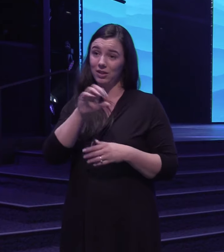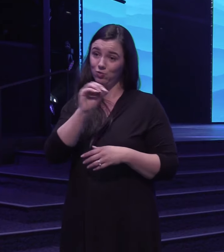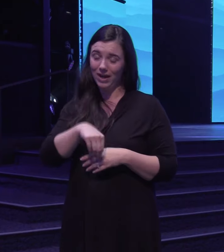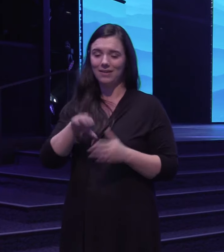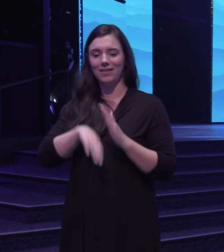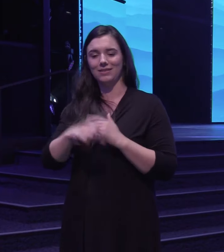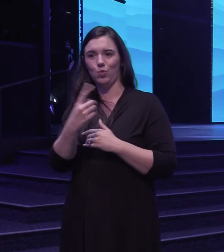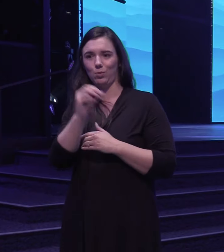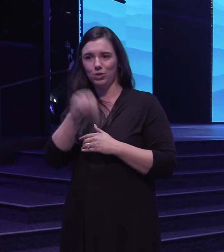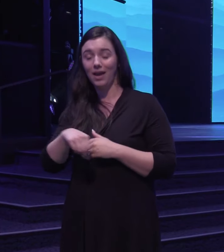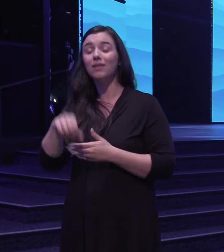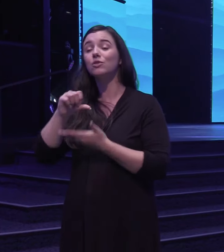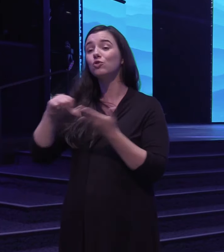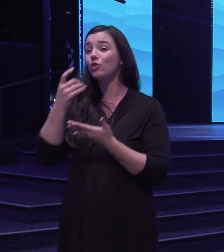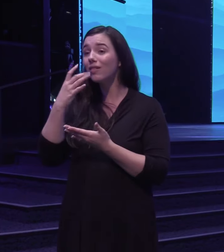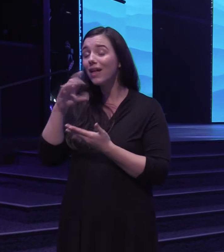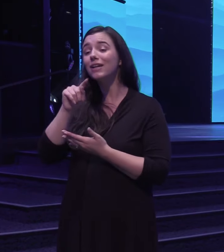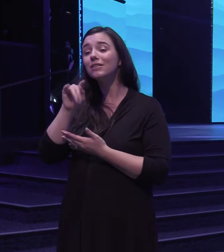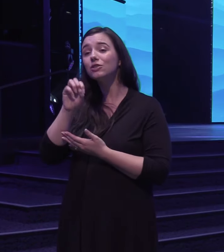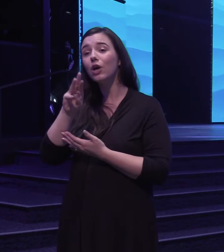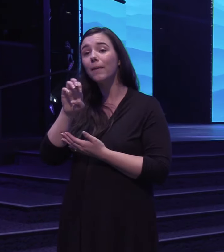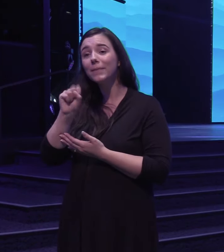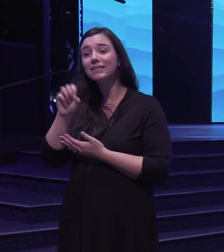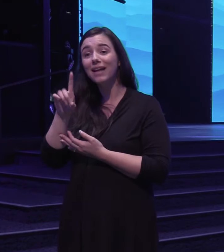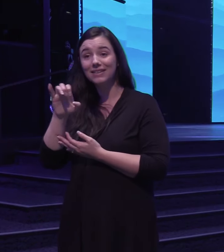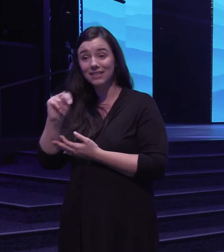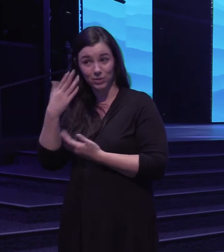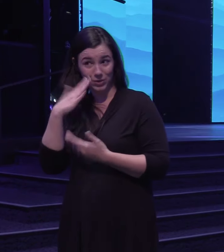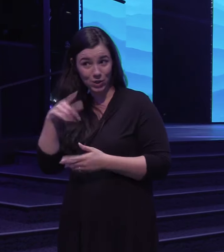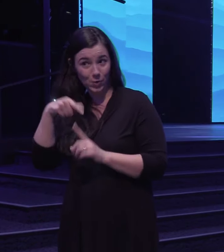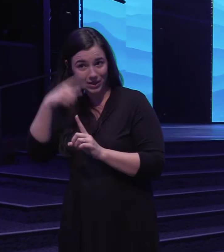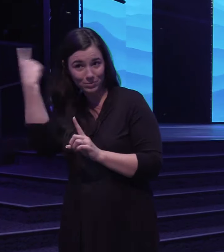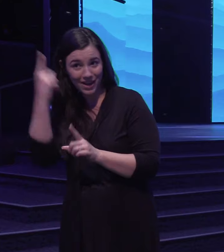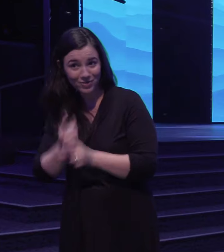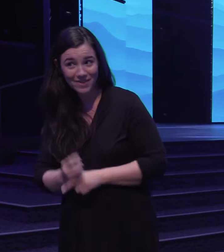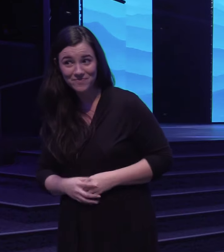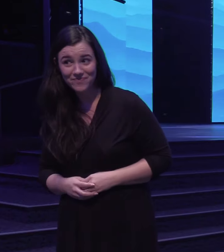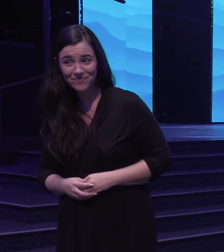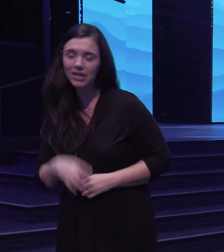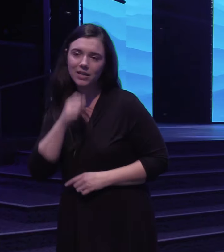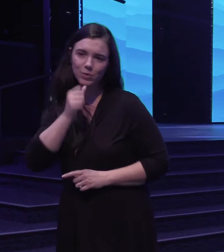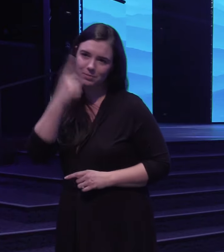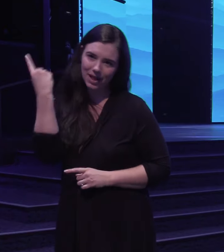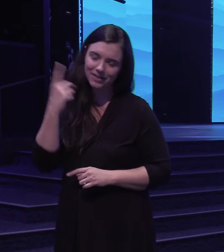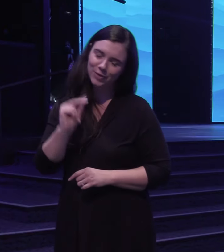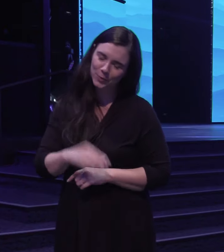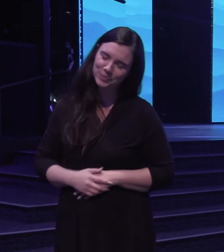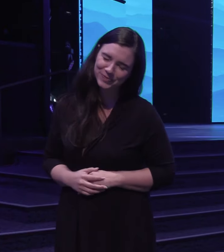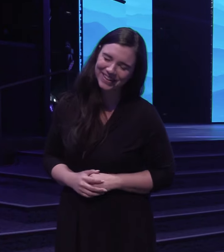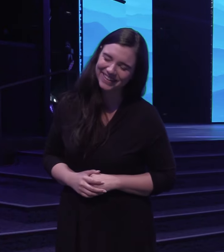surgical light, Thomas Edison. You didn't know he was Black, did you? Well, he wasn't,